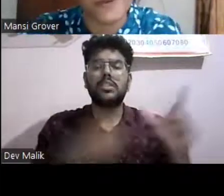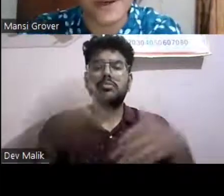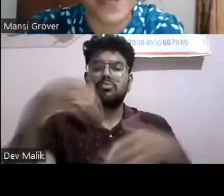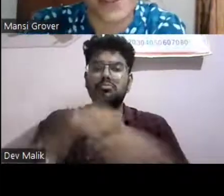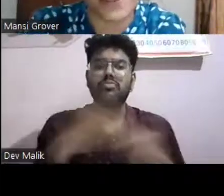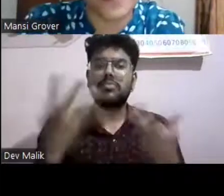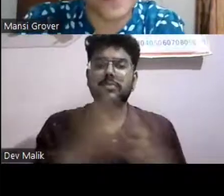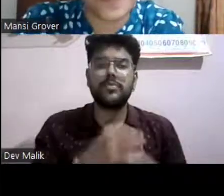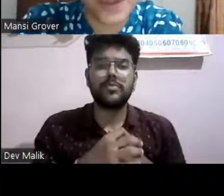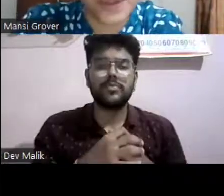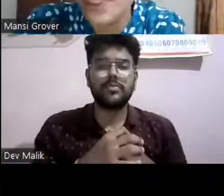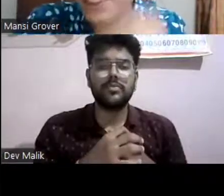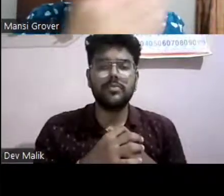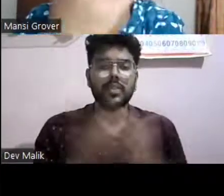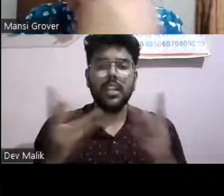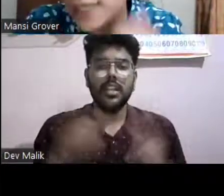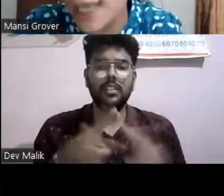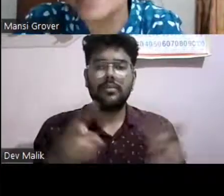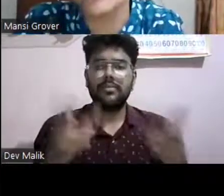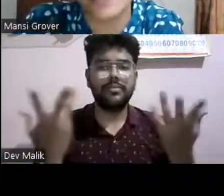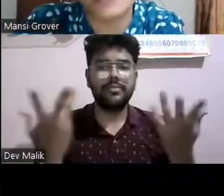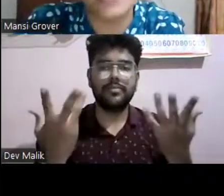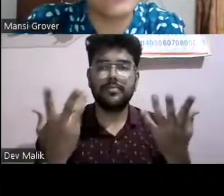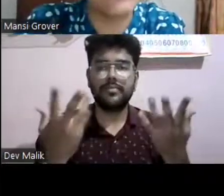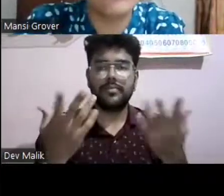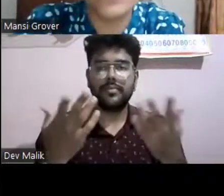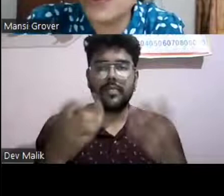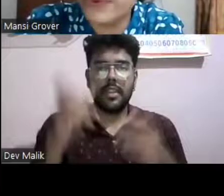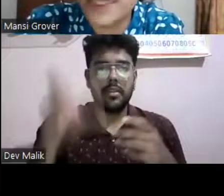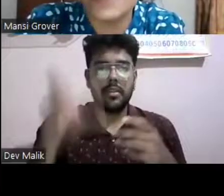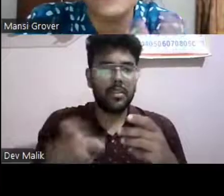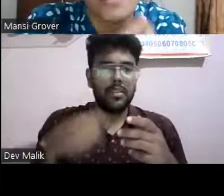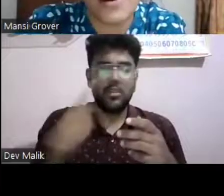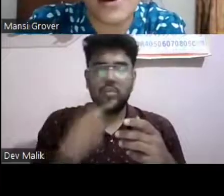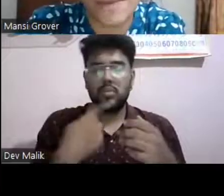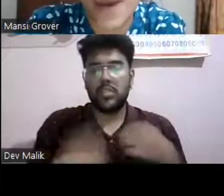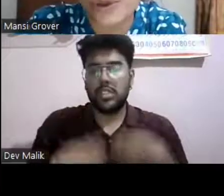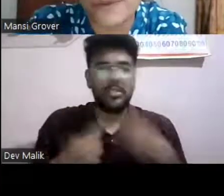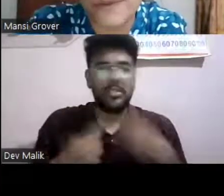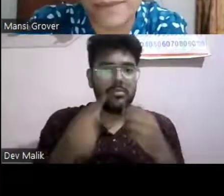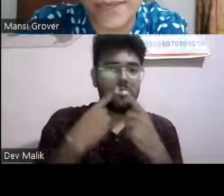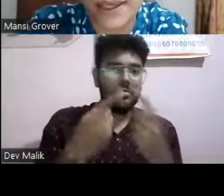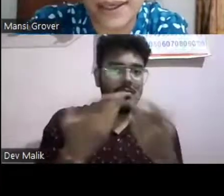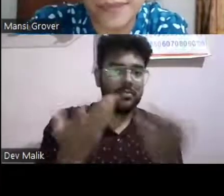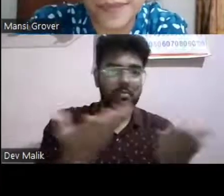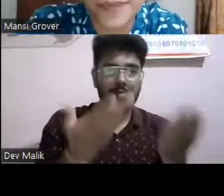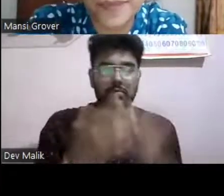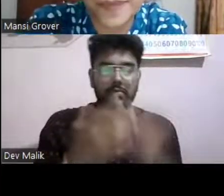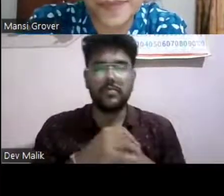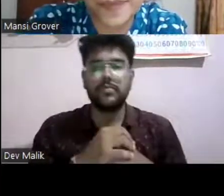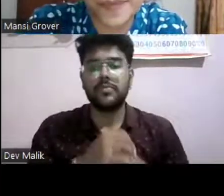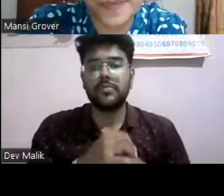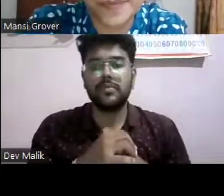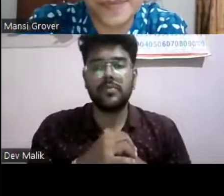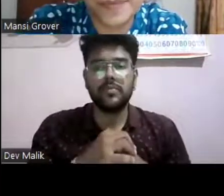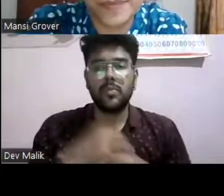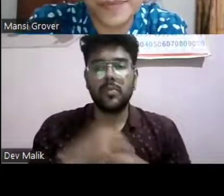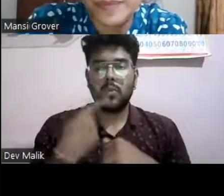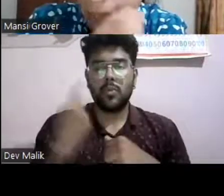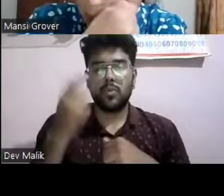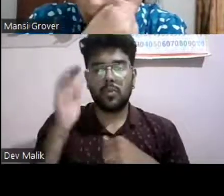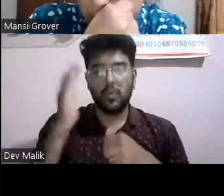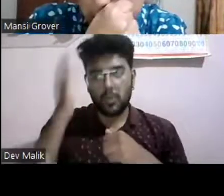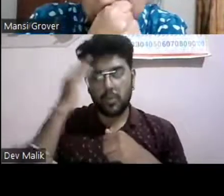of filmmaking? What are the different things that you feel are a part of filmmaking?